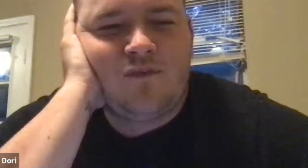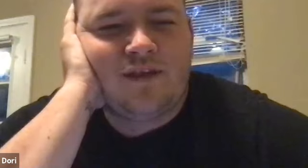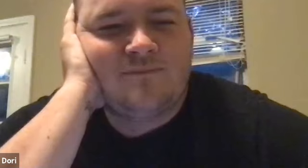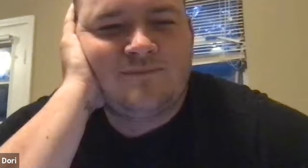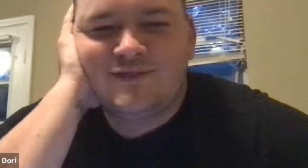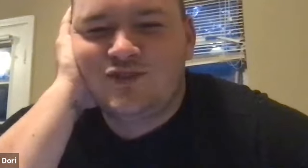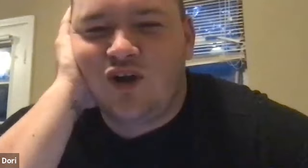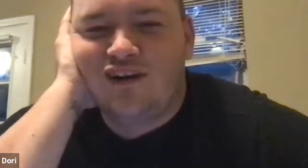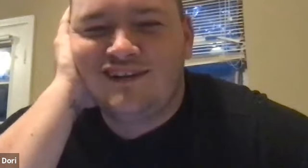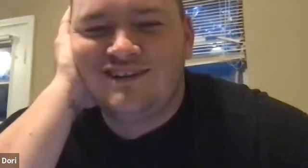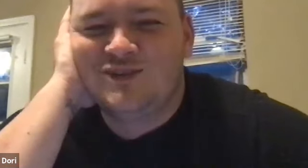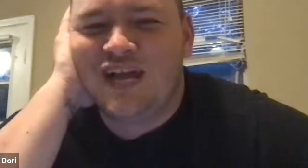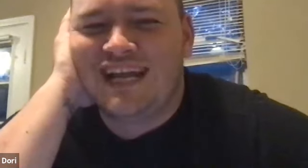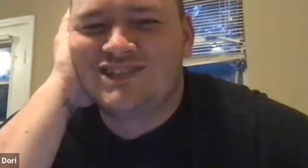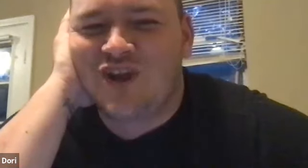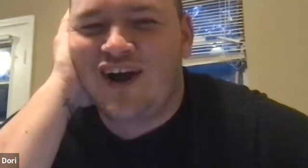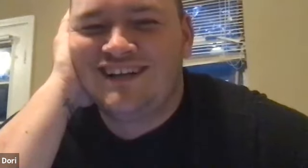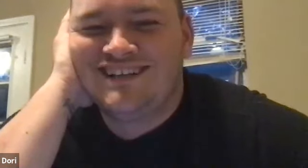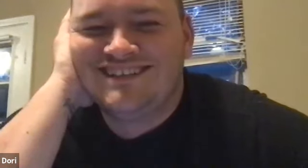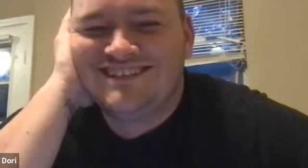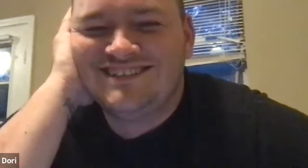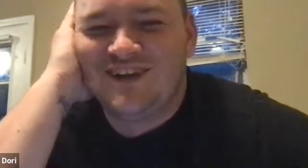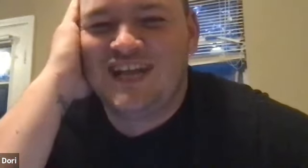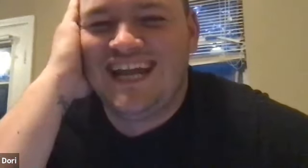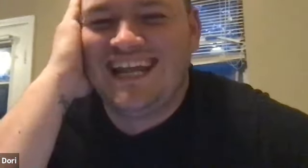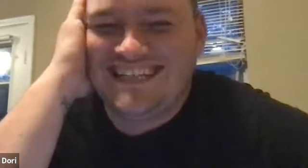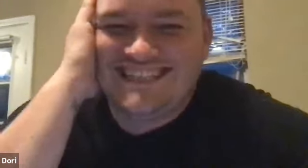Perfect. Sean, no cheating, Sean. No cheating.